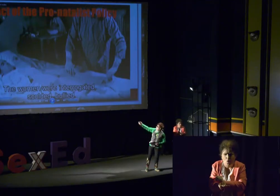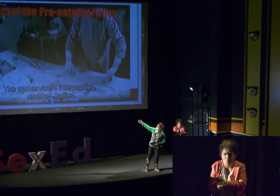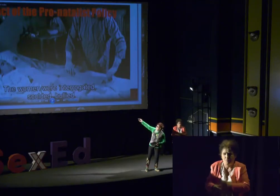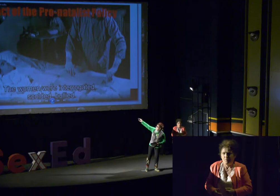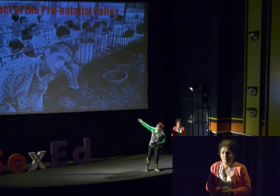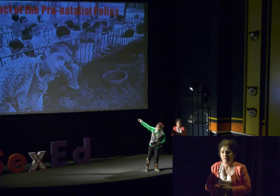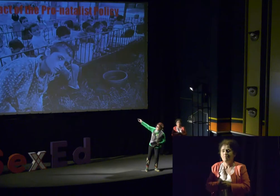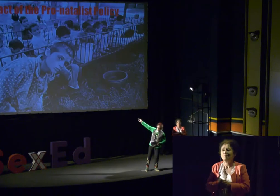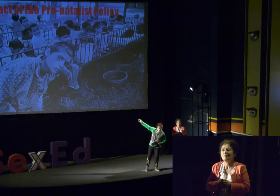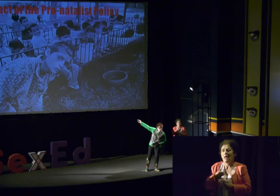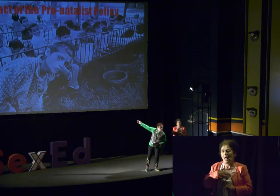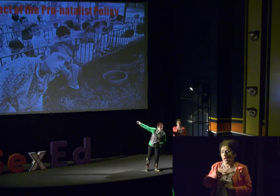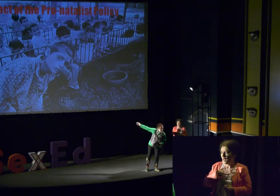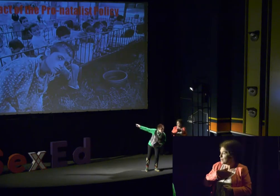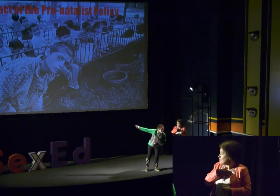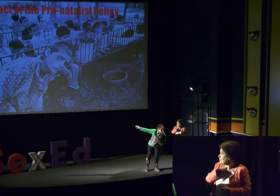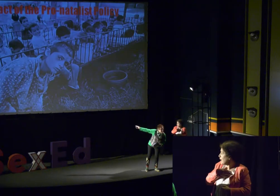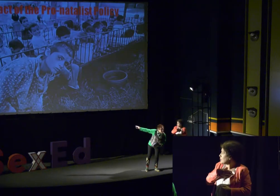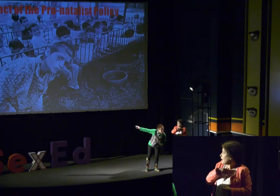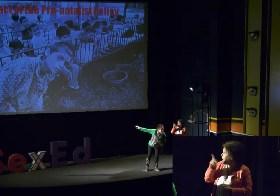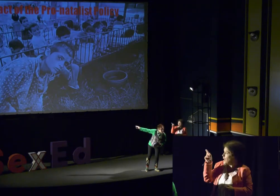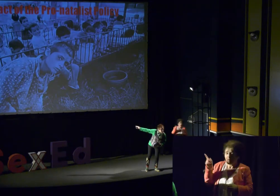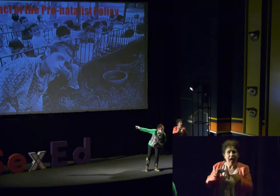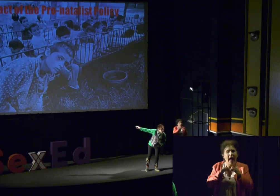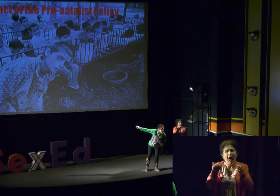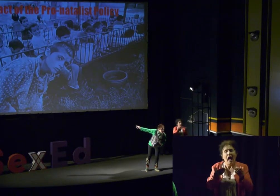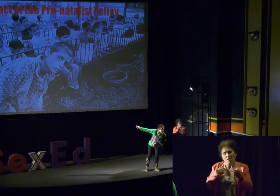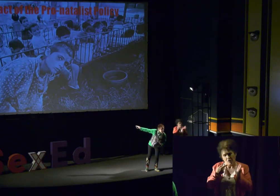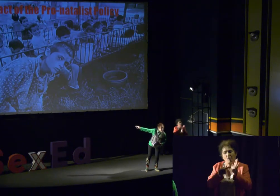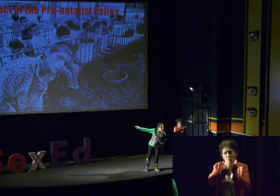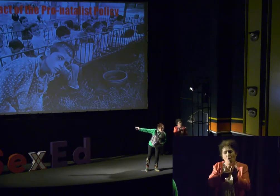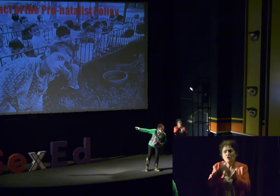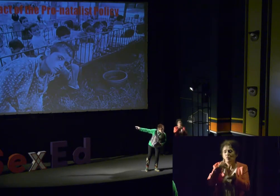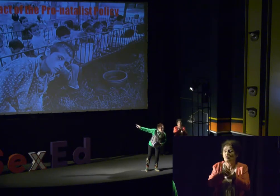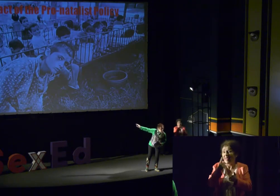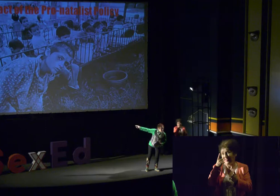abortion network. But I'm going to show you another impact of the abortion decree.